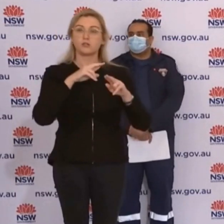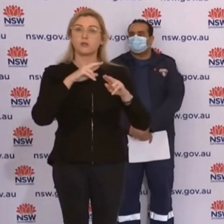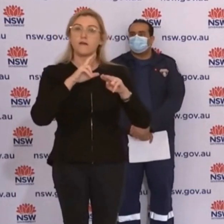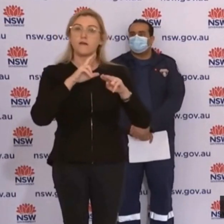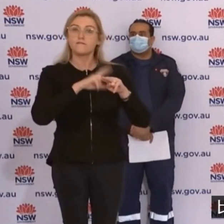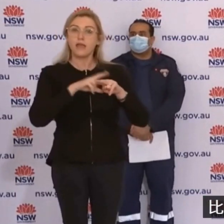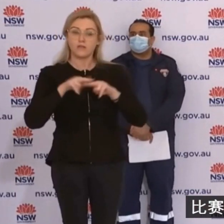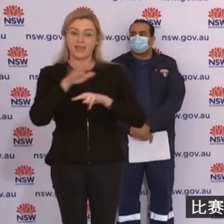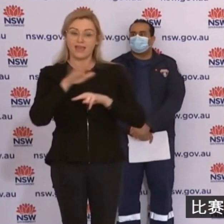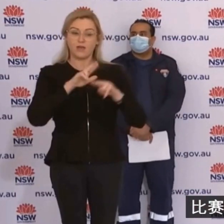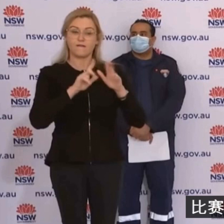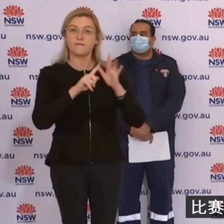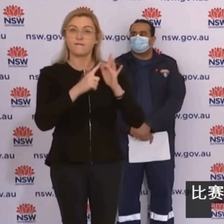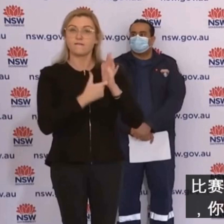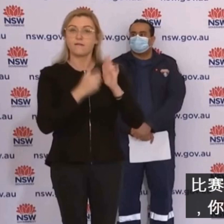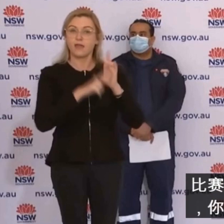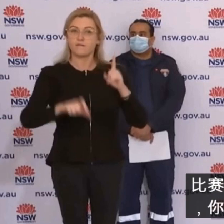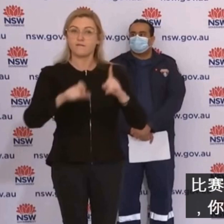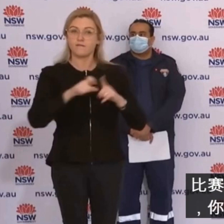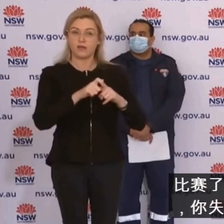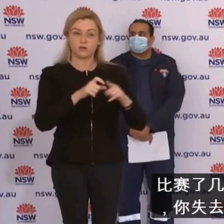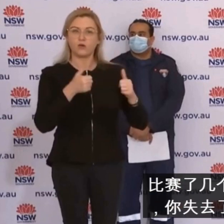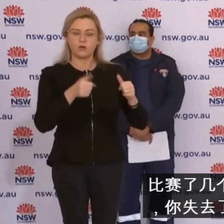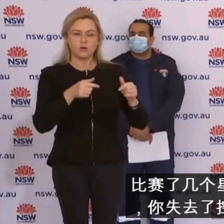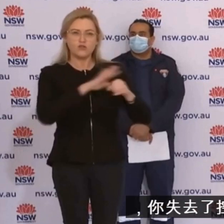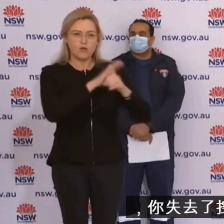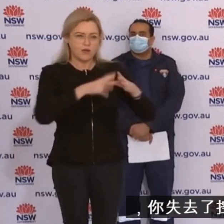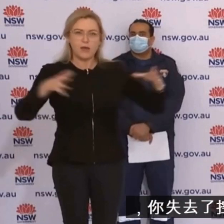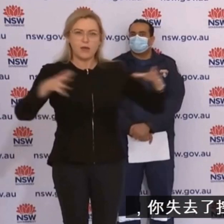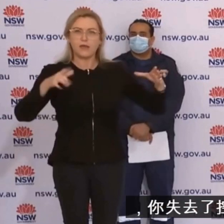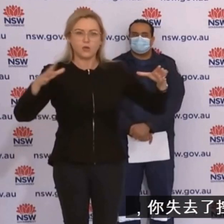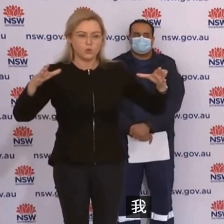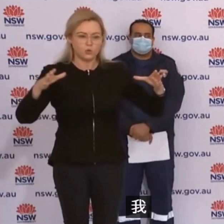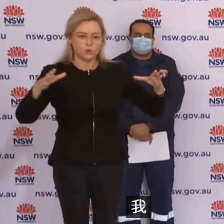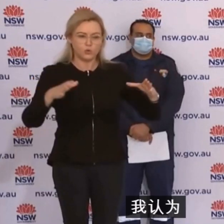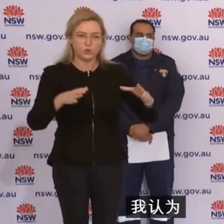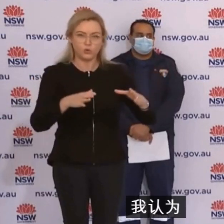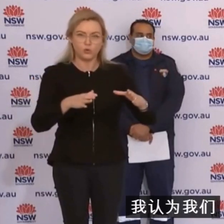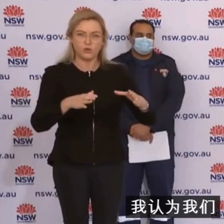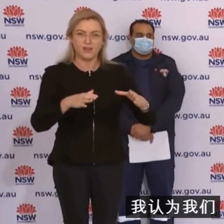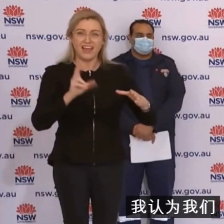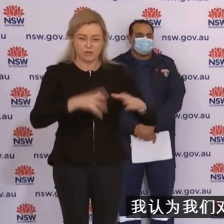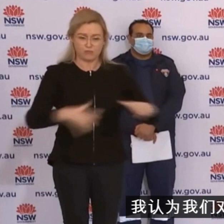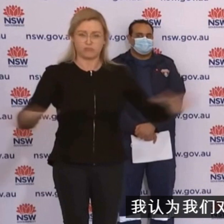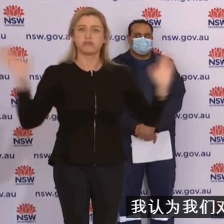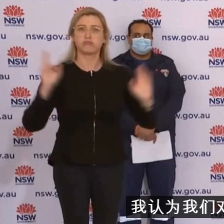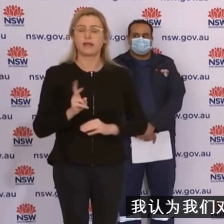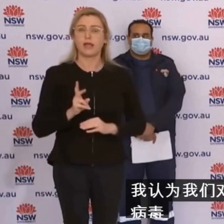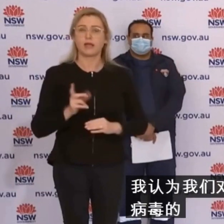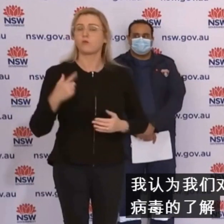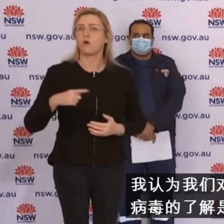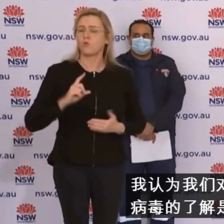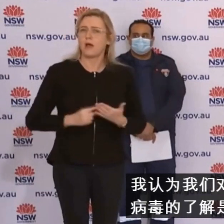had it below 1 for a couple of weeks, then you lost control of it. What happened there? I think what we know with the